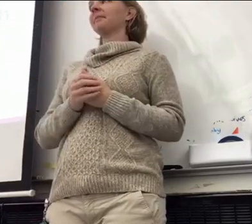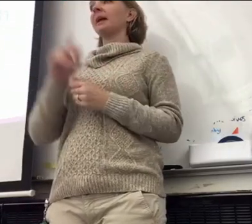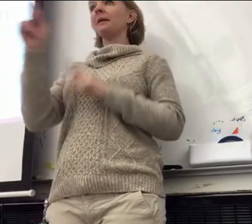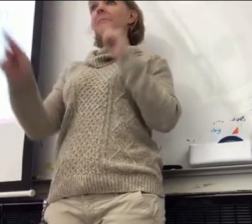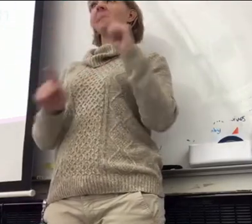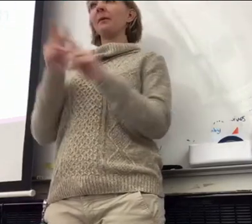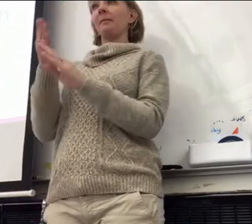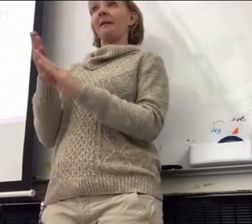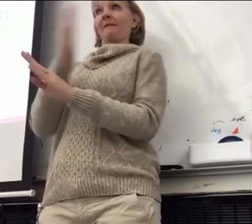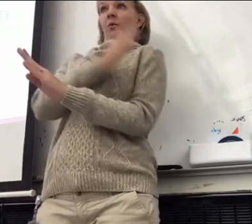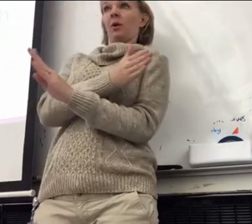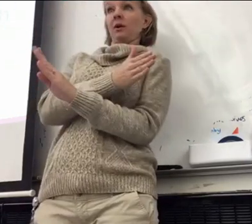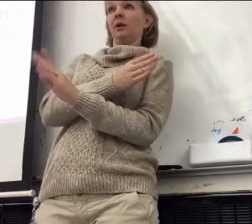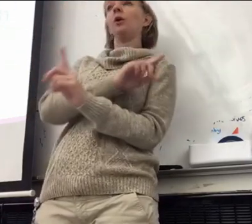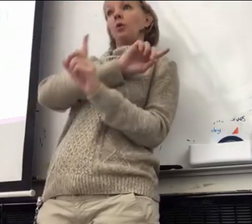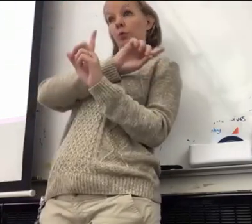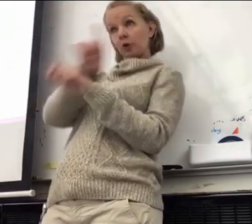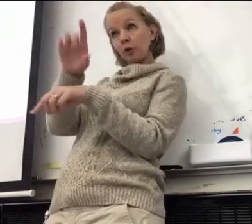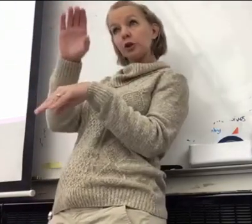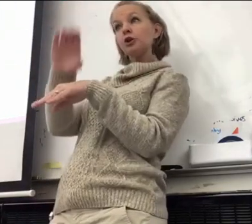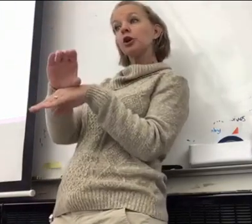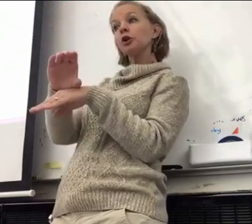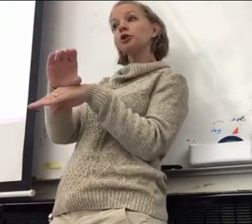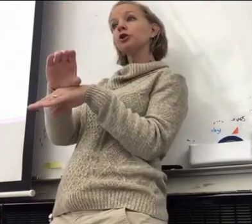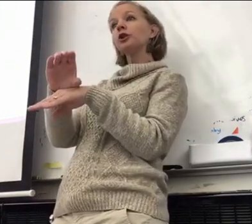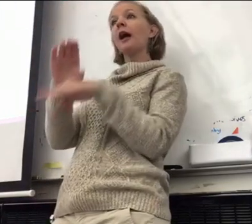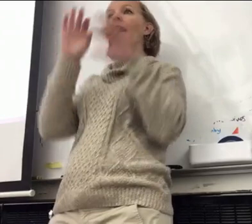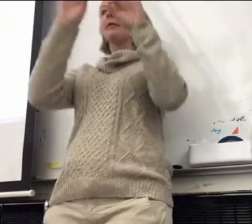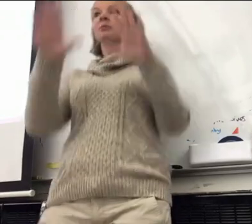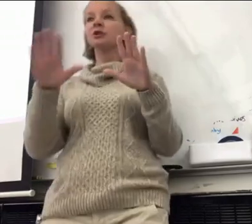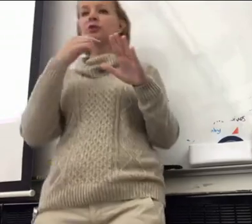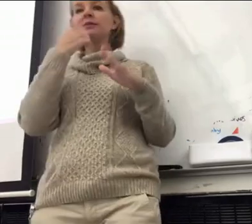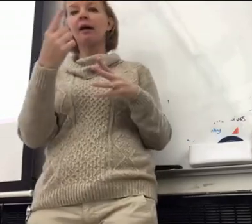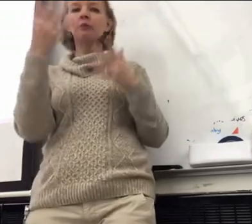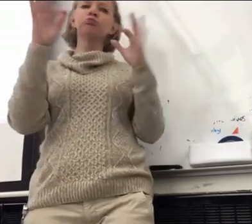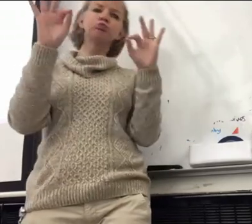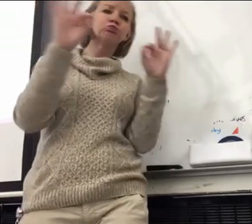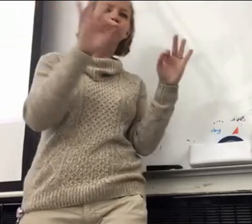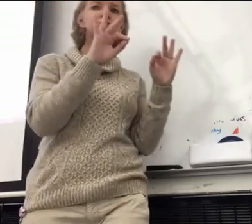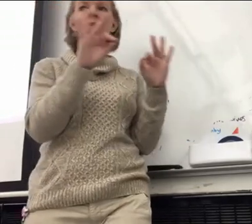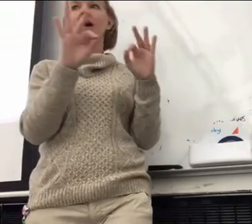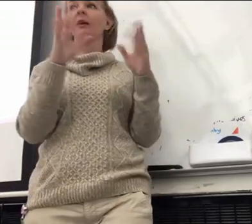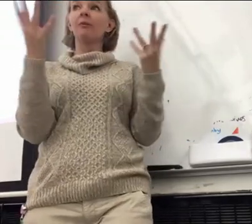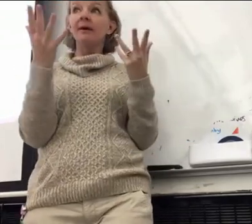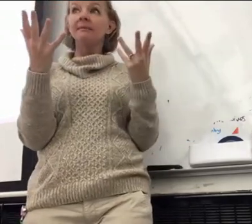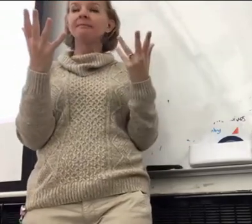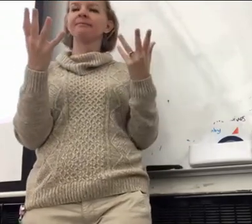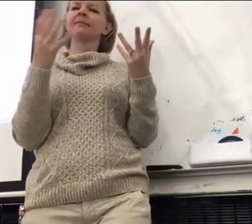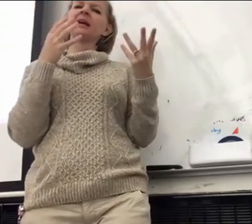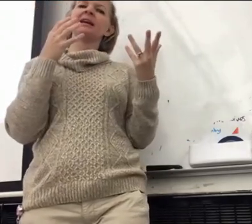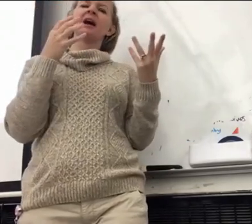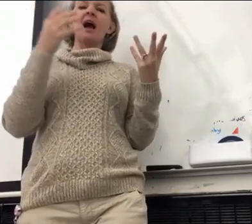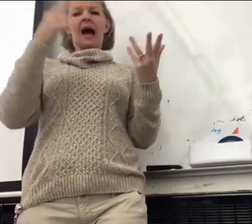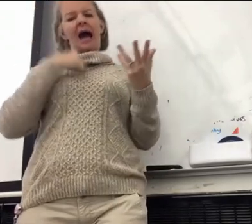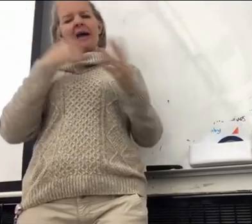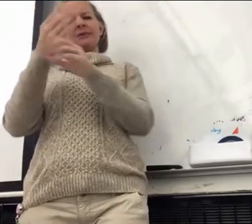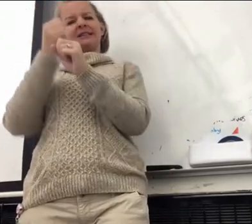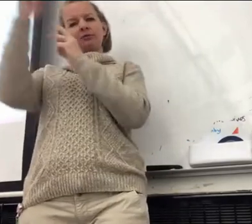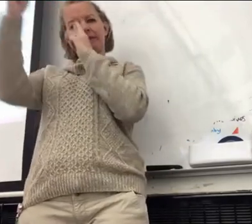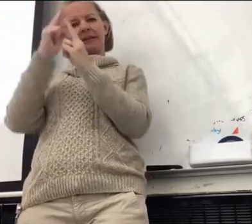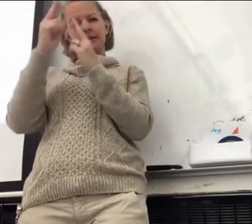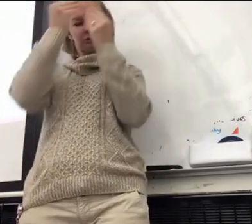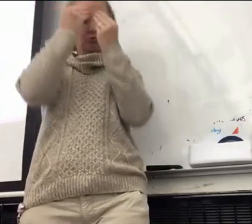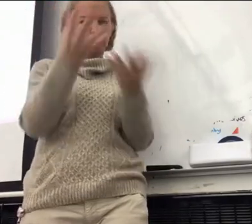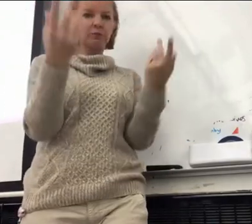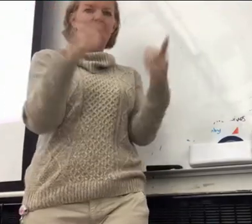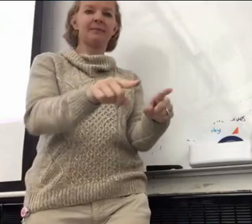people before would go to church, be told by a preacher or a pastor, whatever it could be, that they received revelation and this is what should